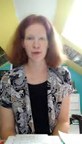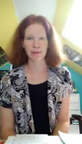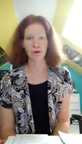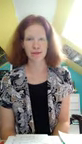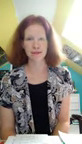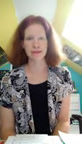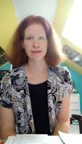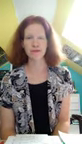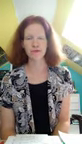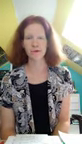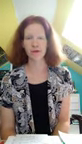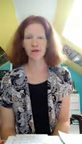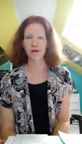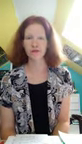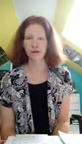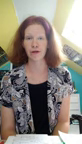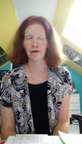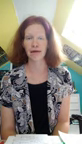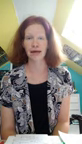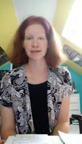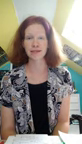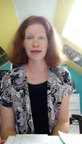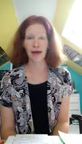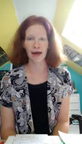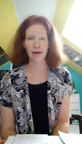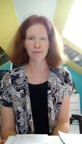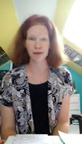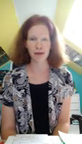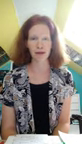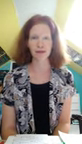Auditory Processing Disorder, also known as CAPD.